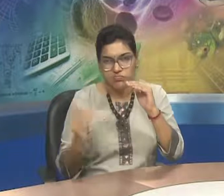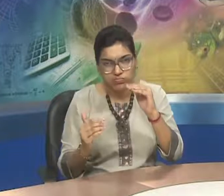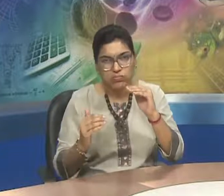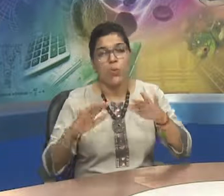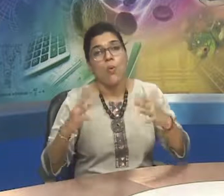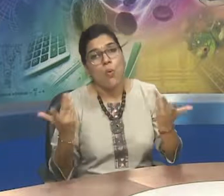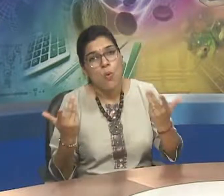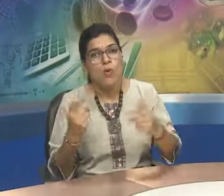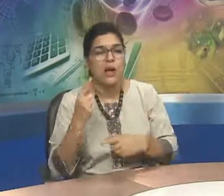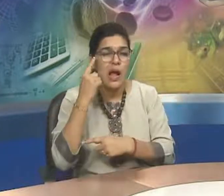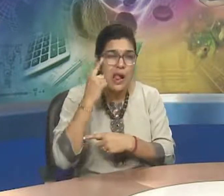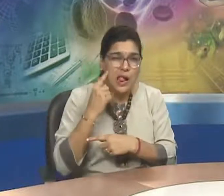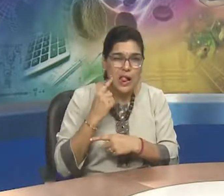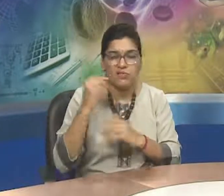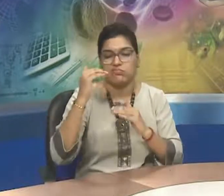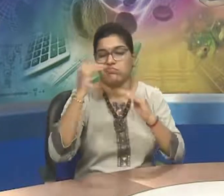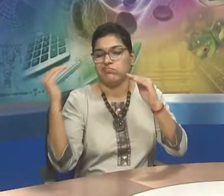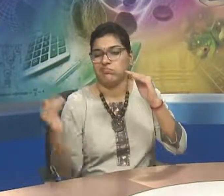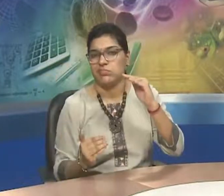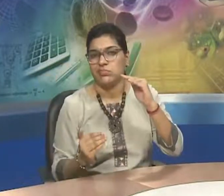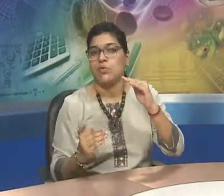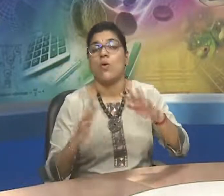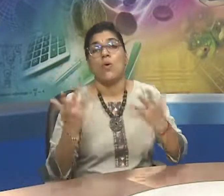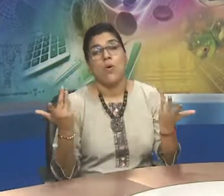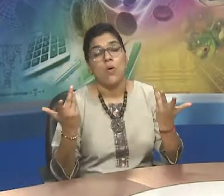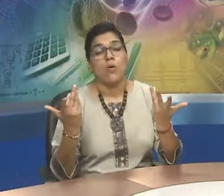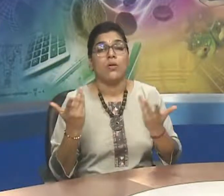Disparity means not having equal